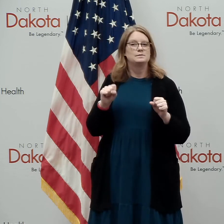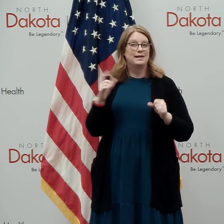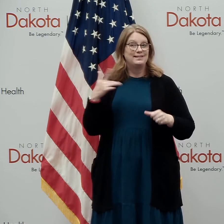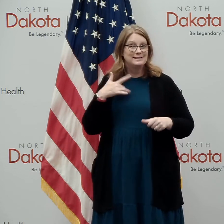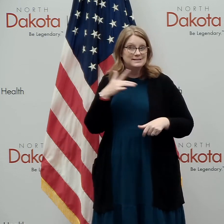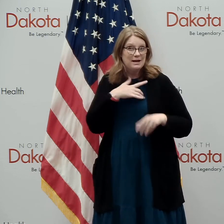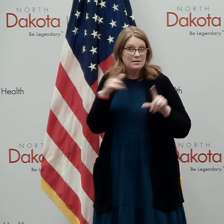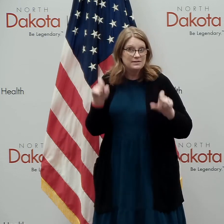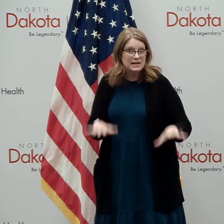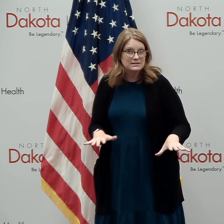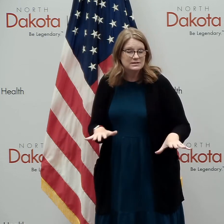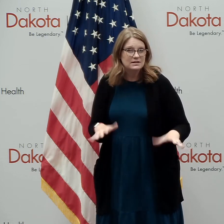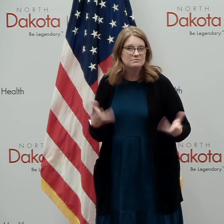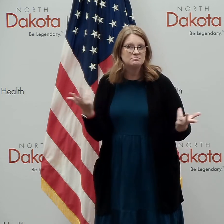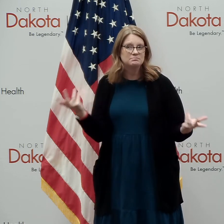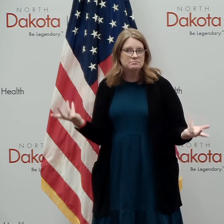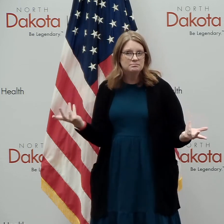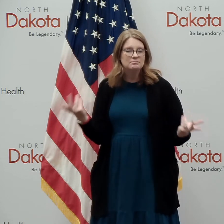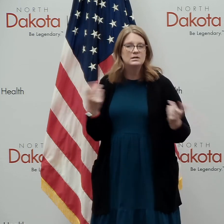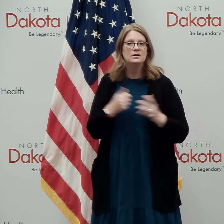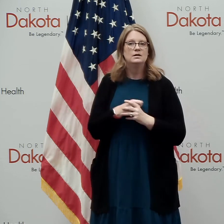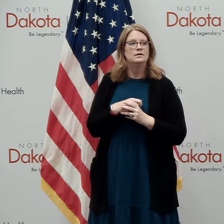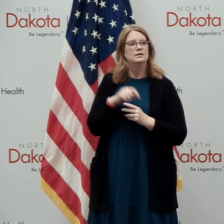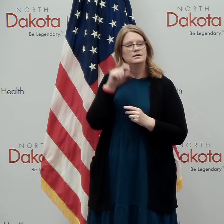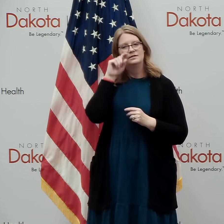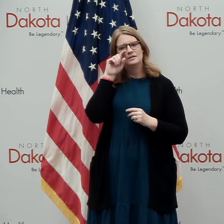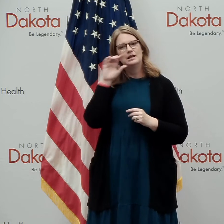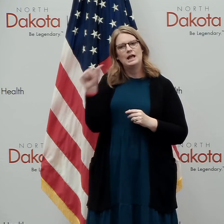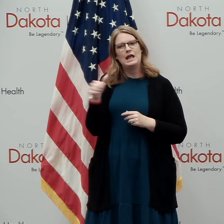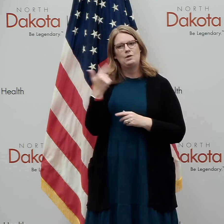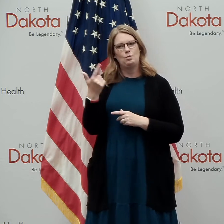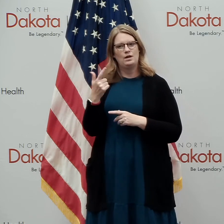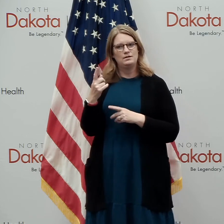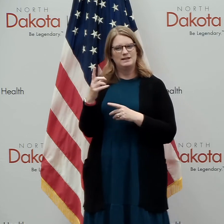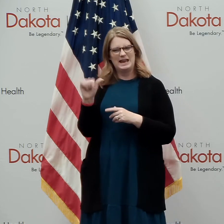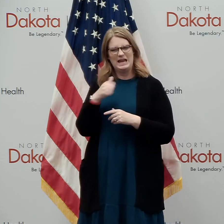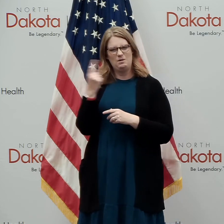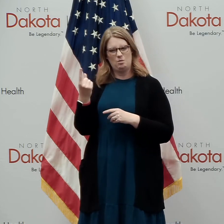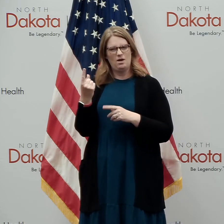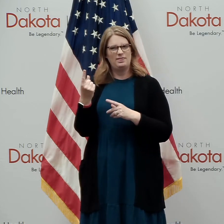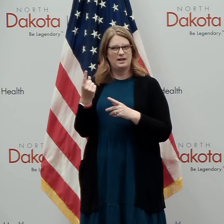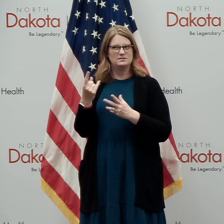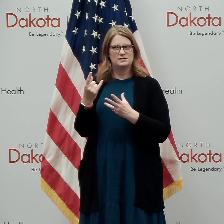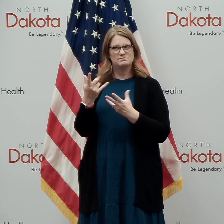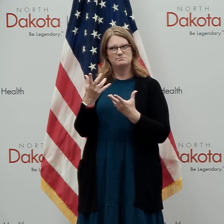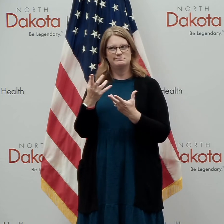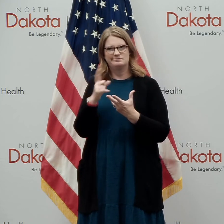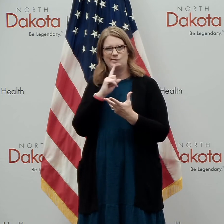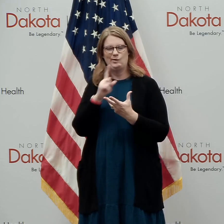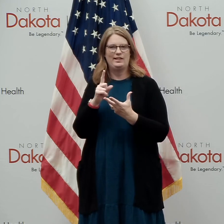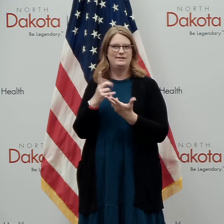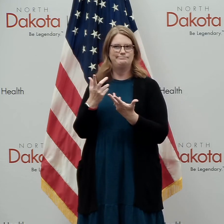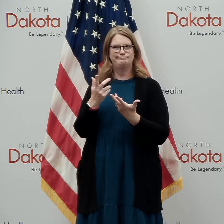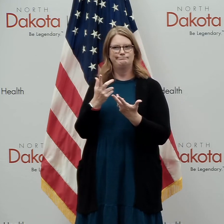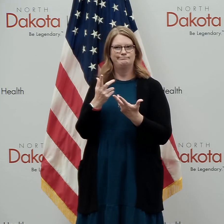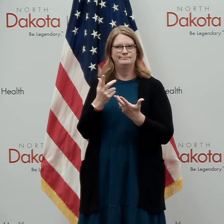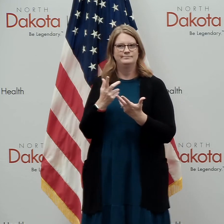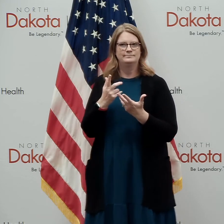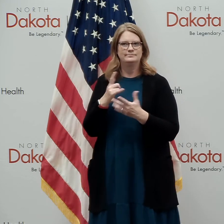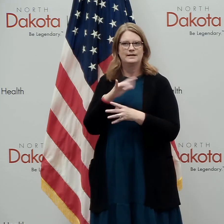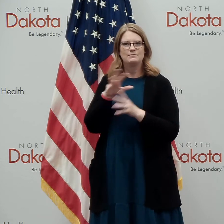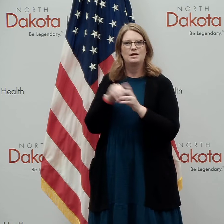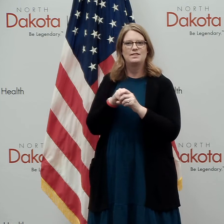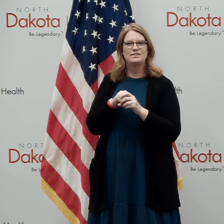So one of the things we are also all looking at is, I mean, anybody that's had the test where they the